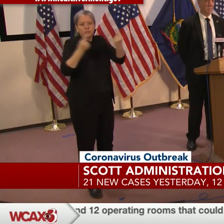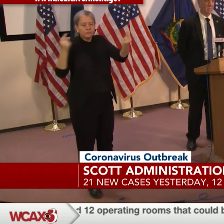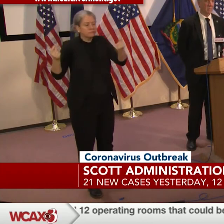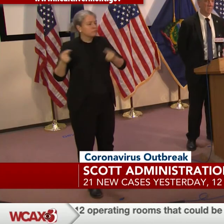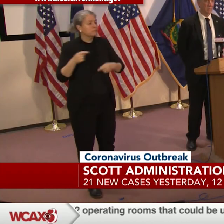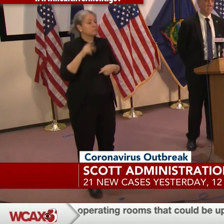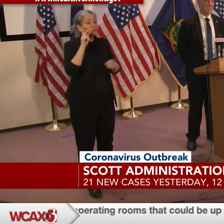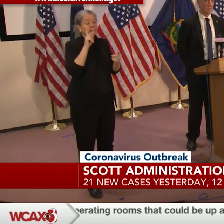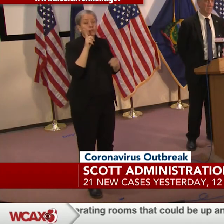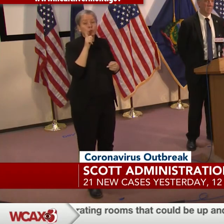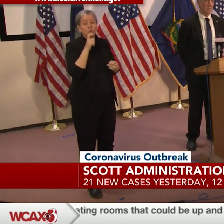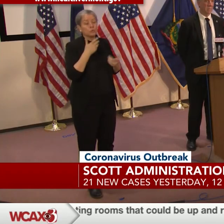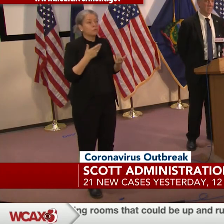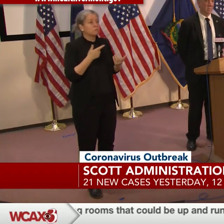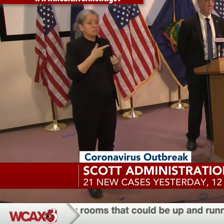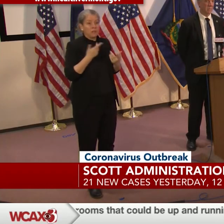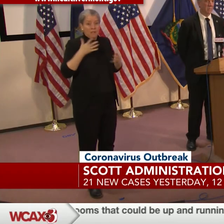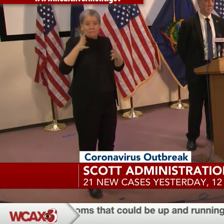those recovering from